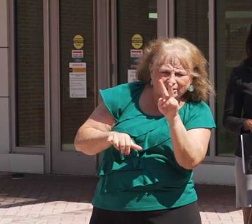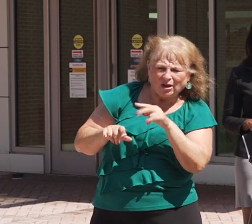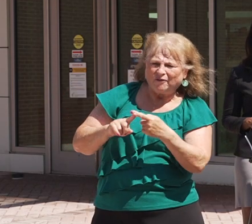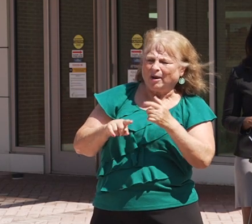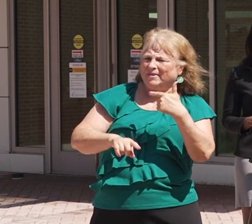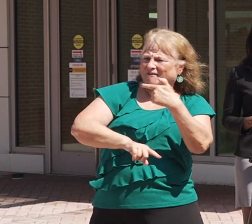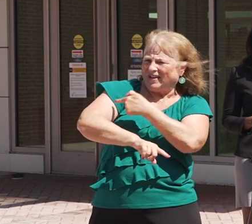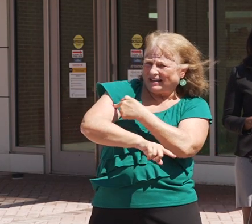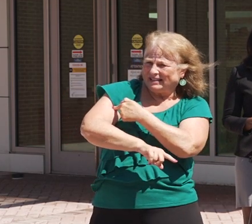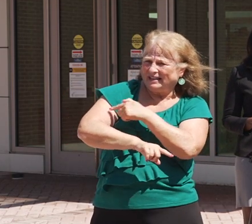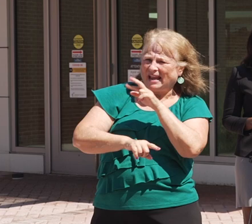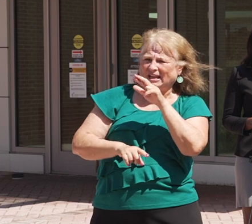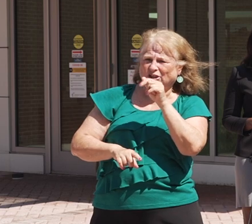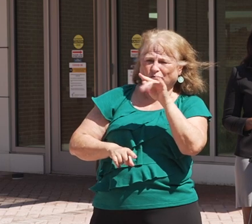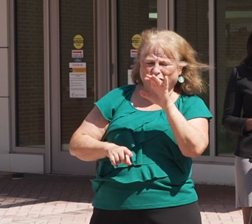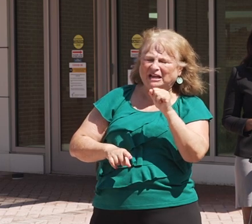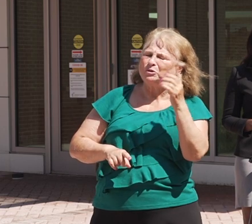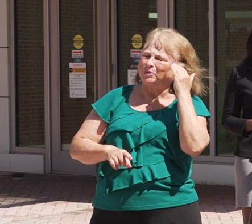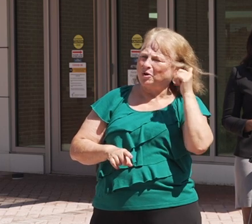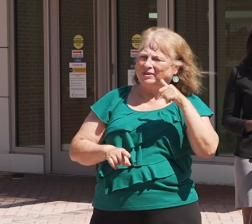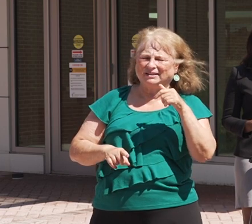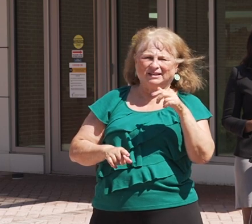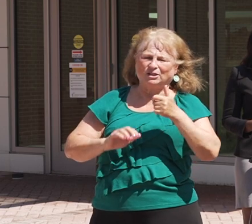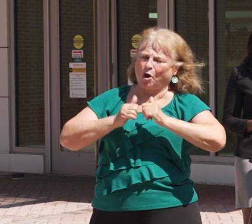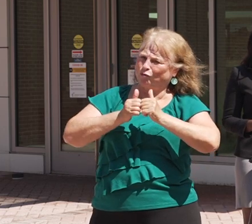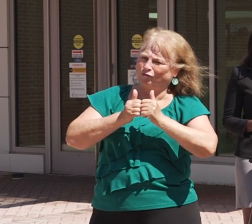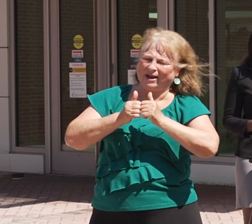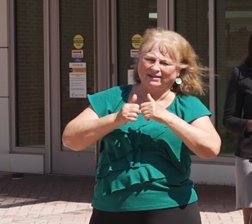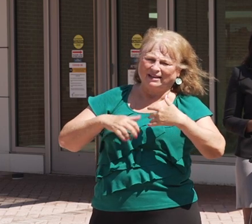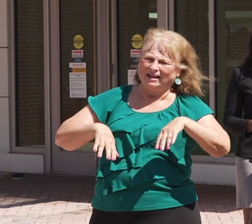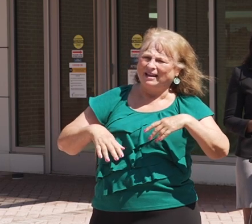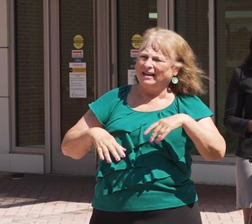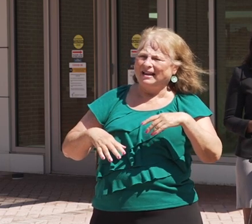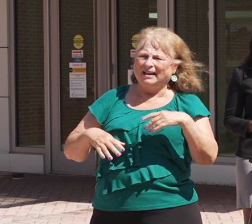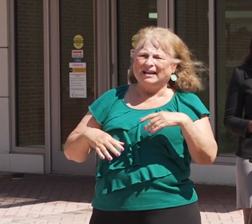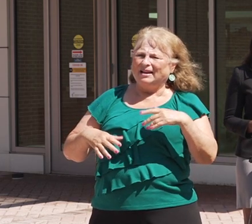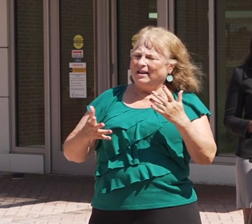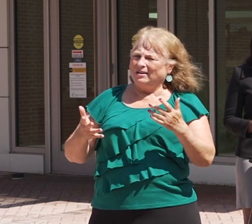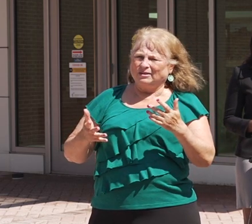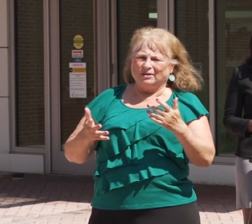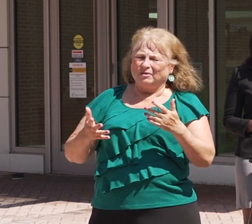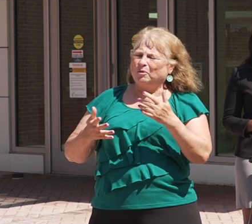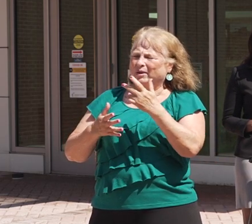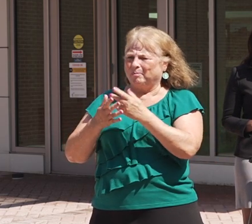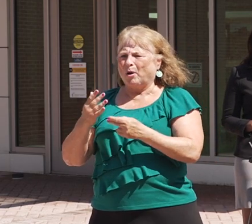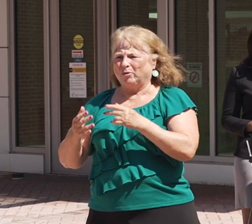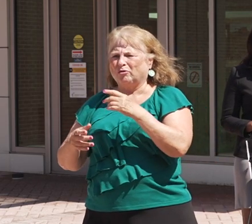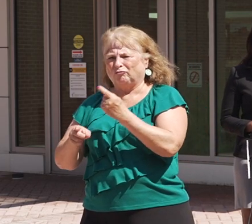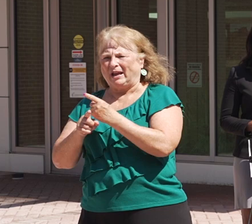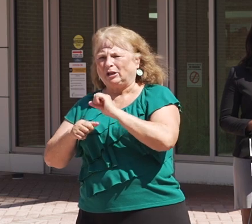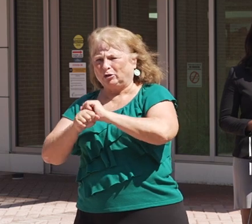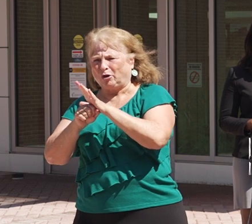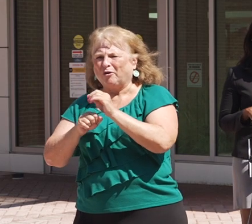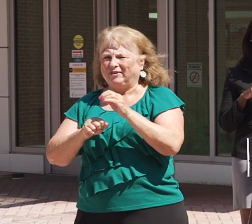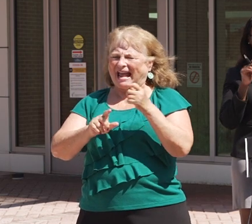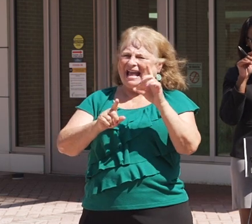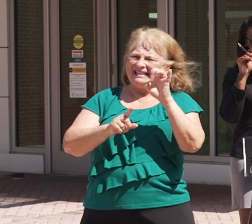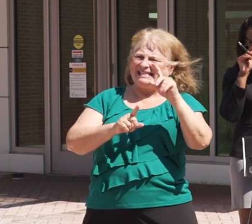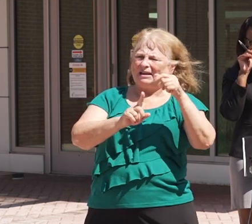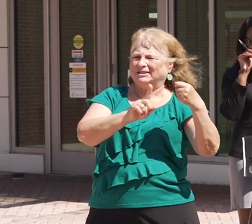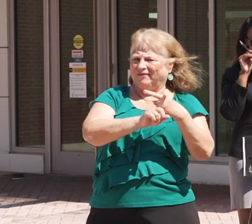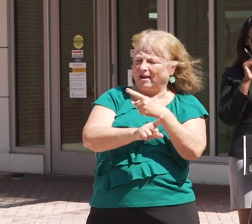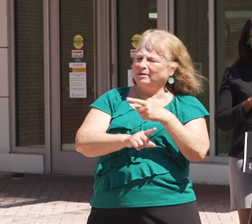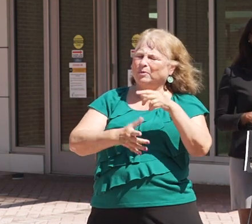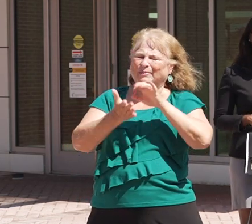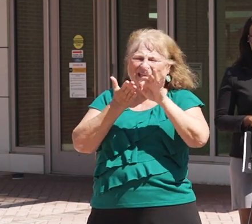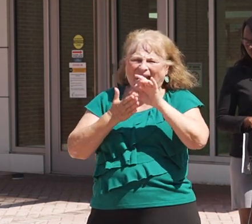our vaccination rates, which we know this is a race, vaccine versus variant, to our metrics on case